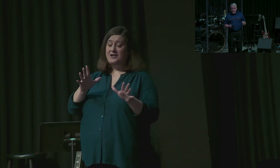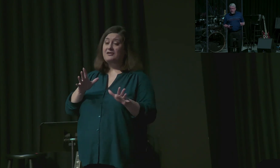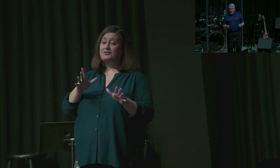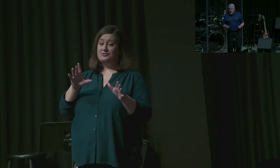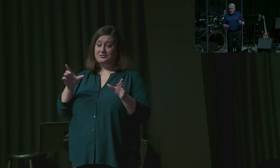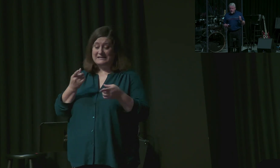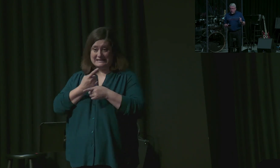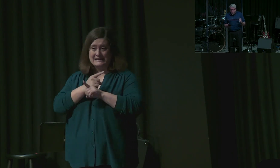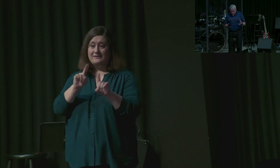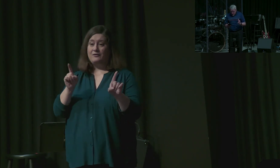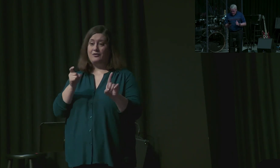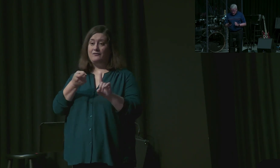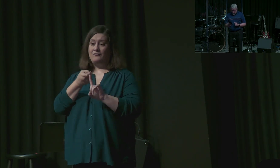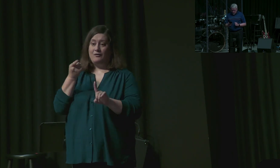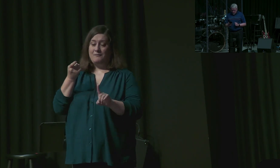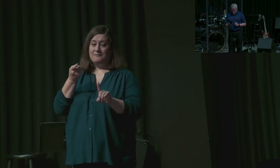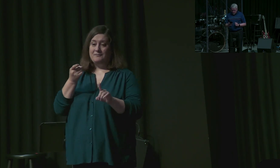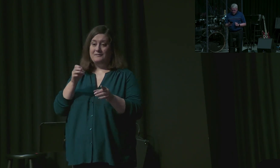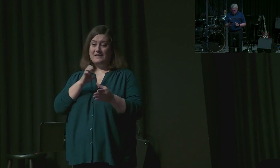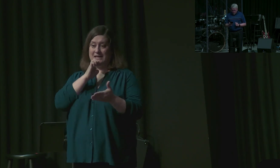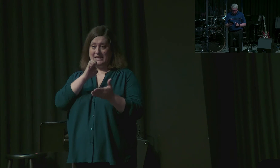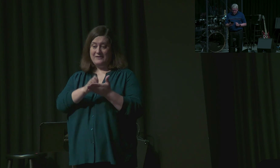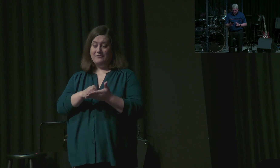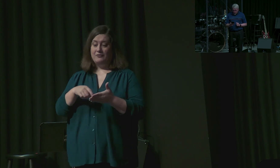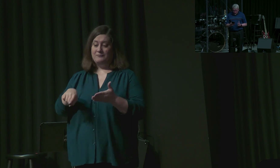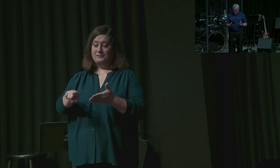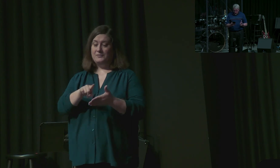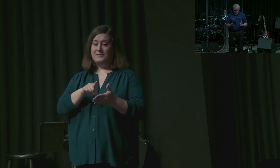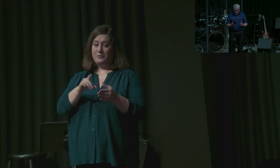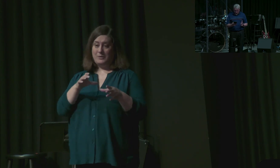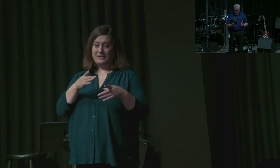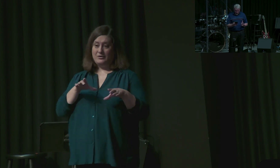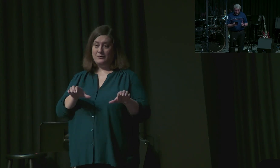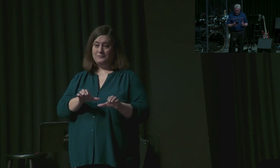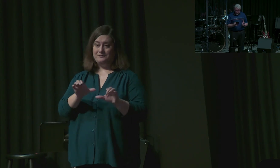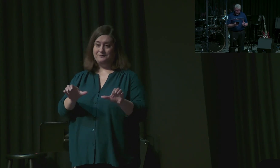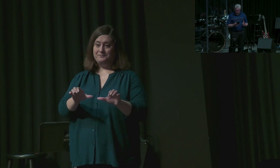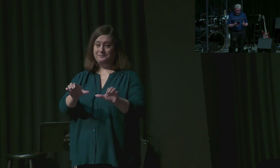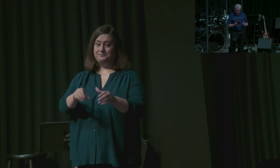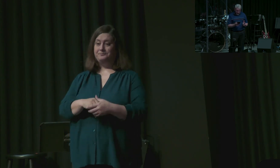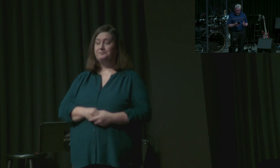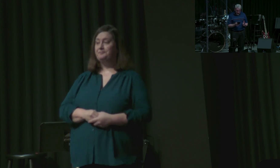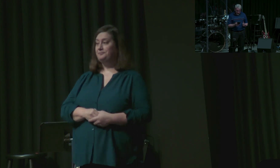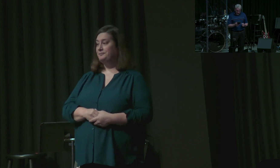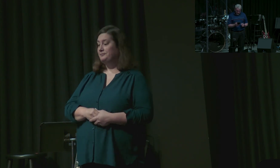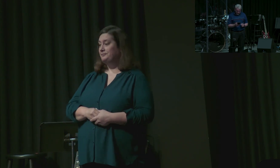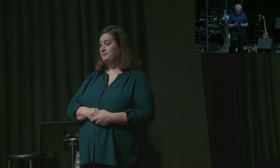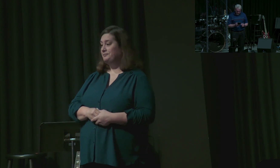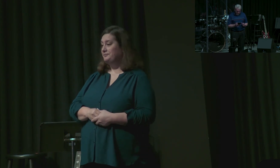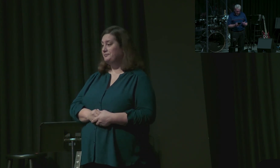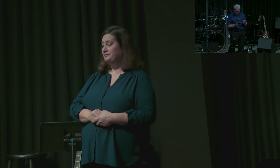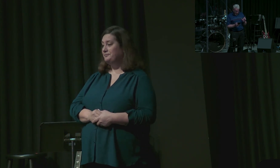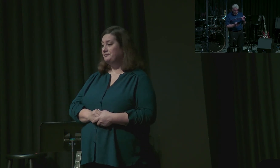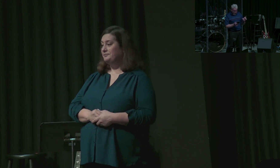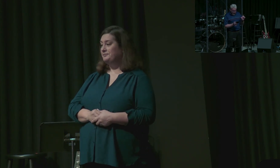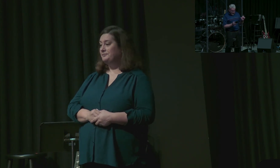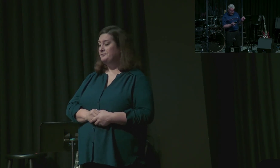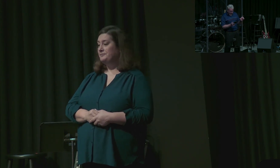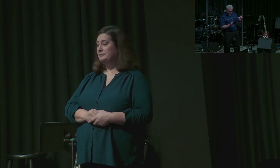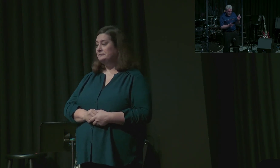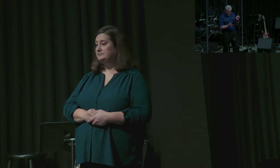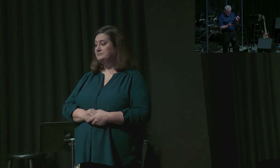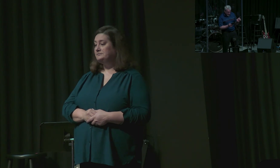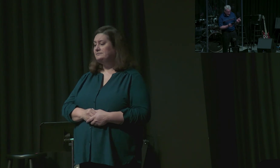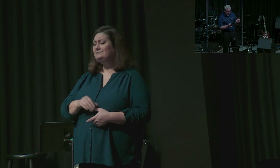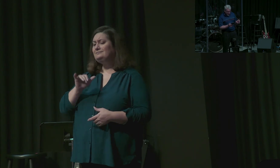God is a redeemer. The reference to God as this redeeming angel points